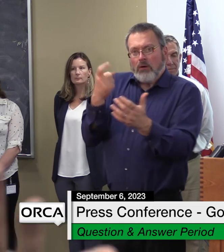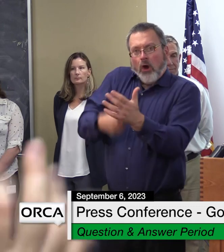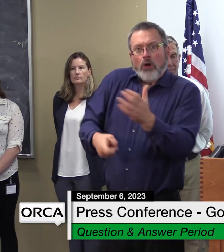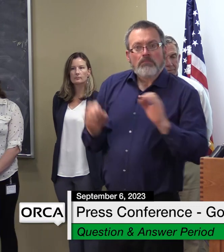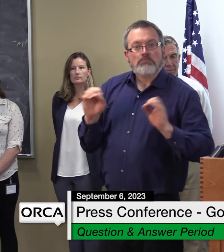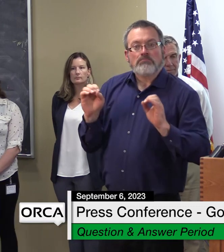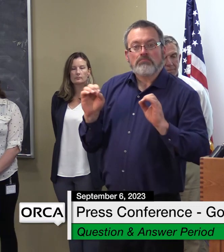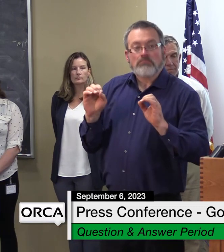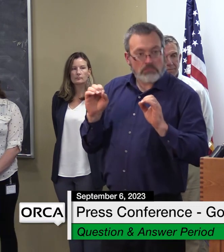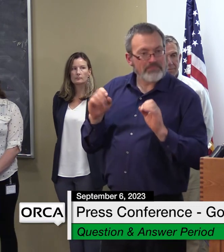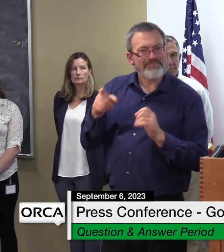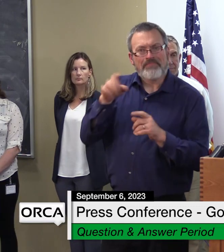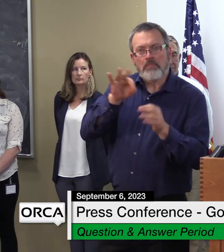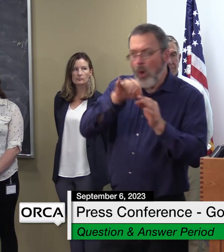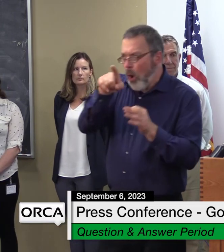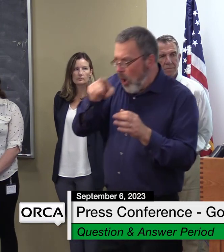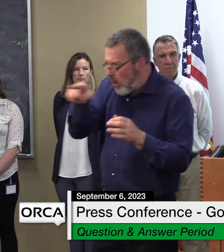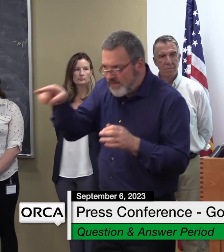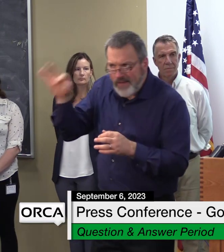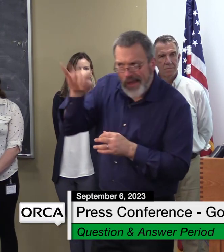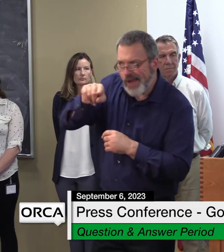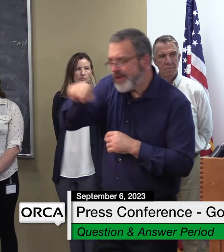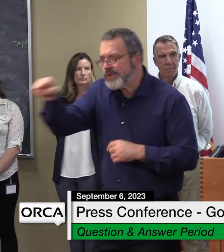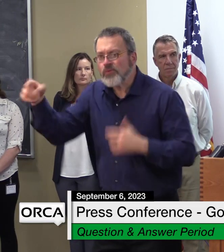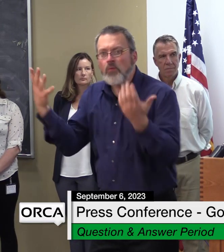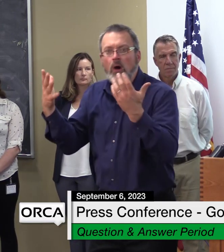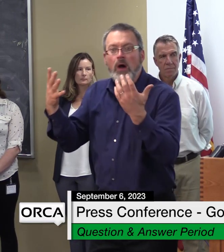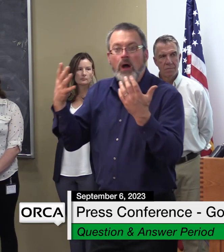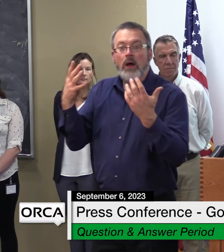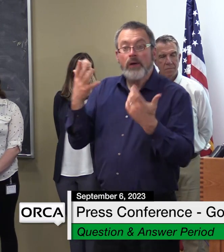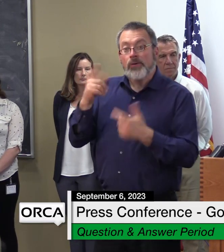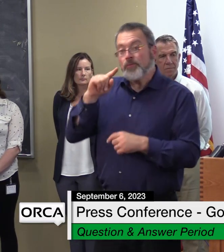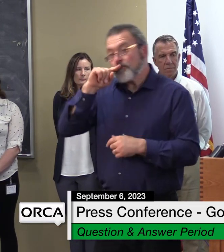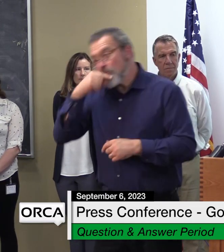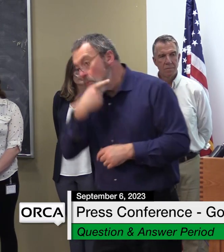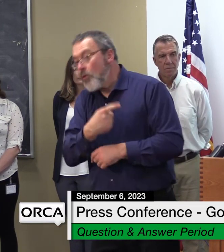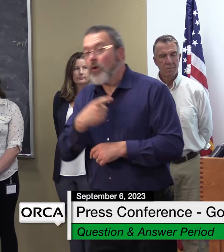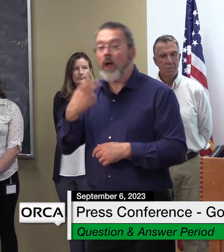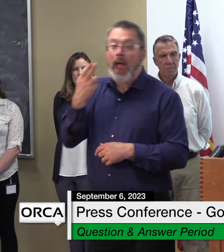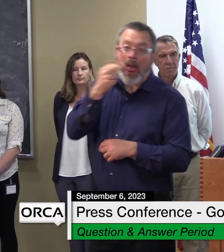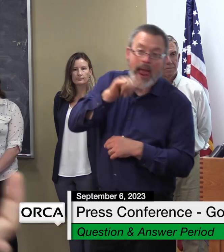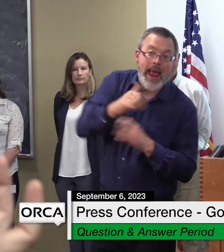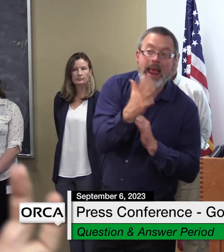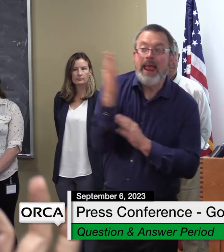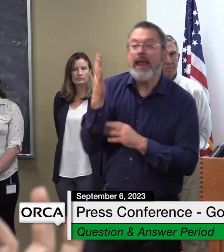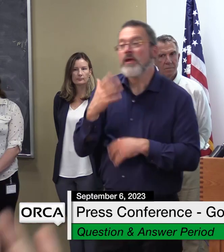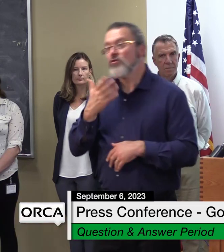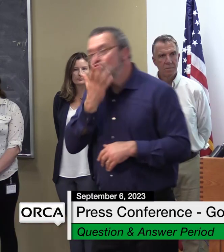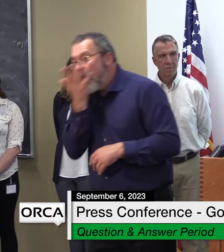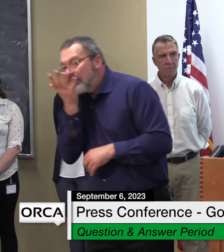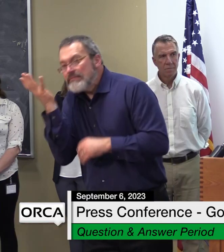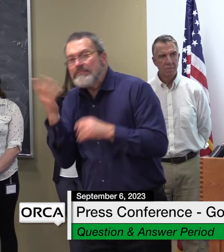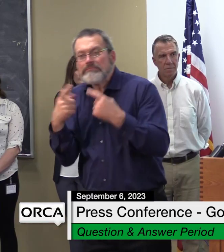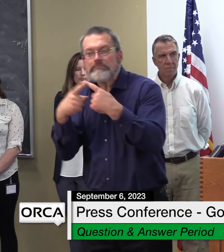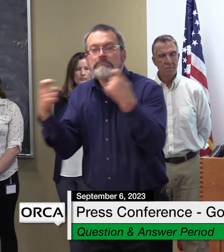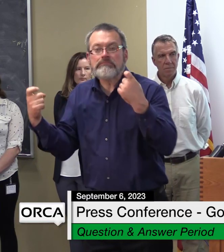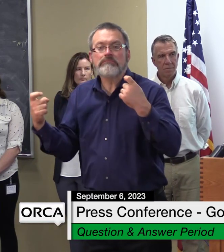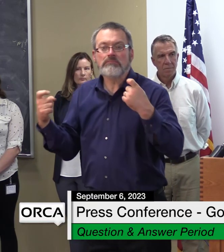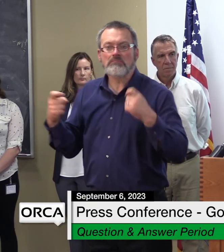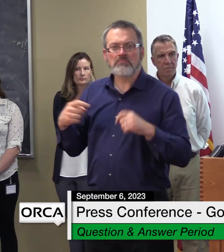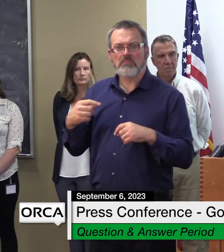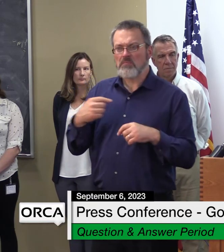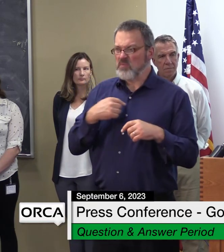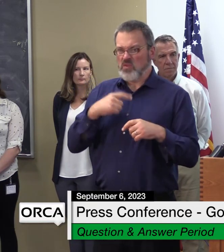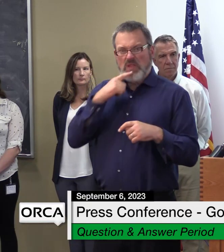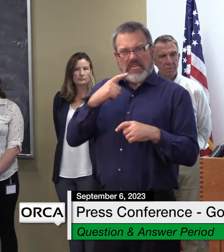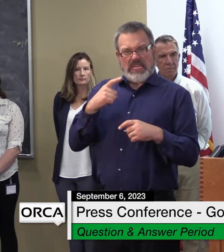whether people are looking for corn or hay or grass or et cetera. So we're appreciative for the digital